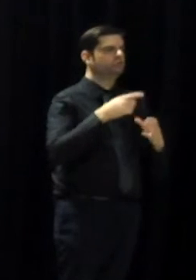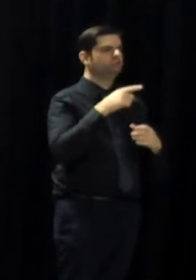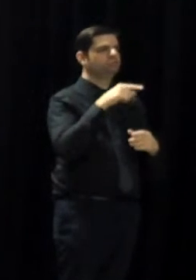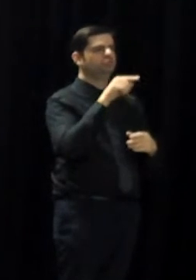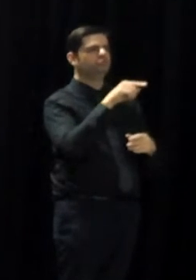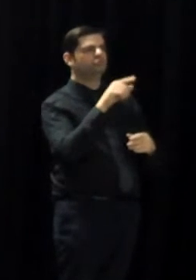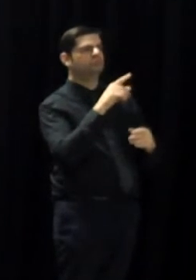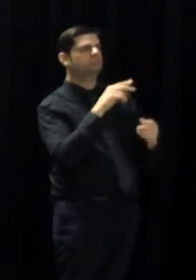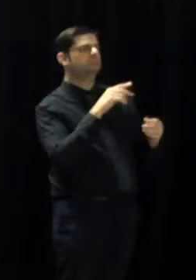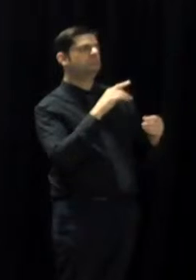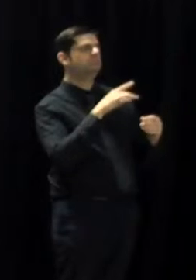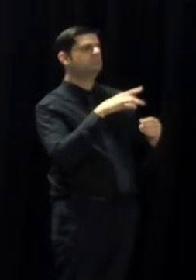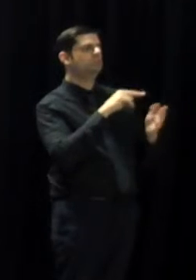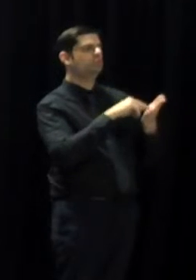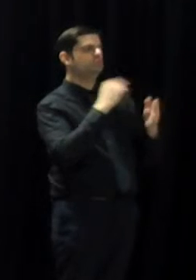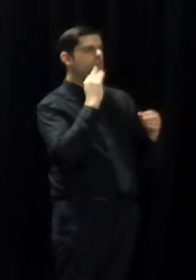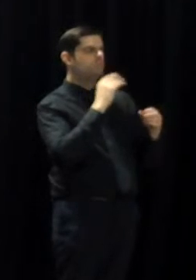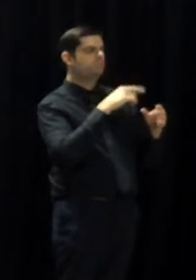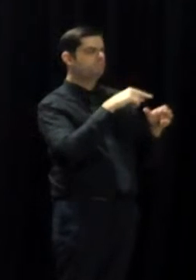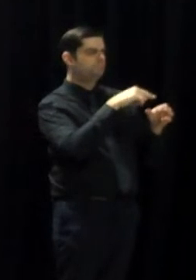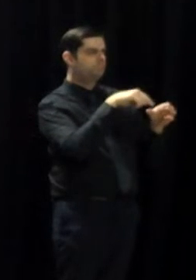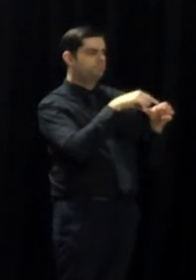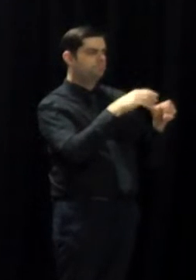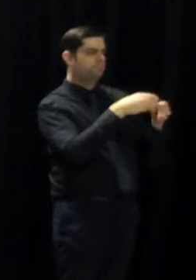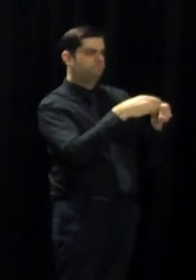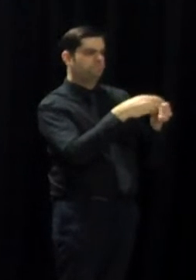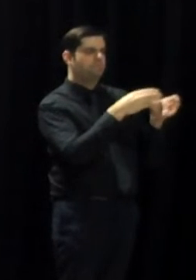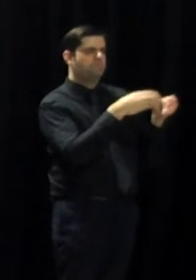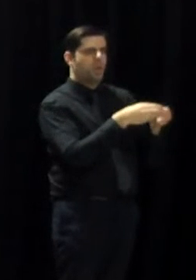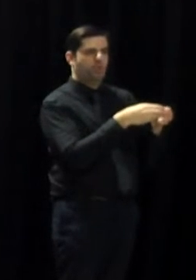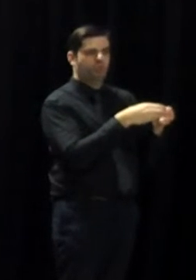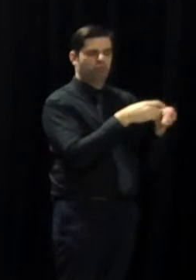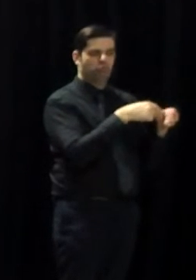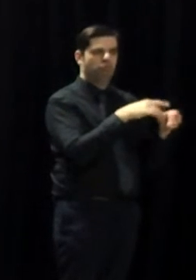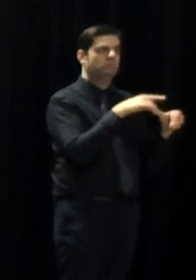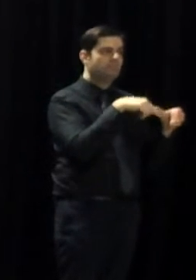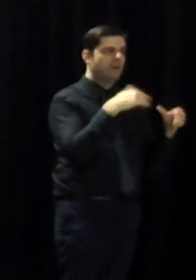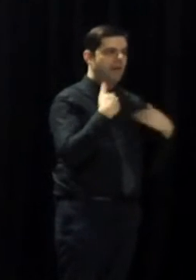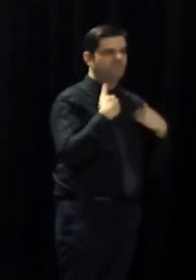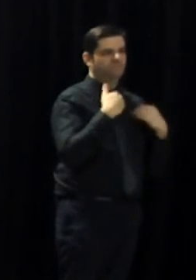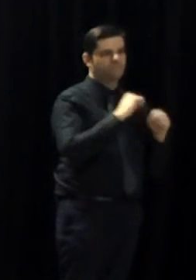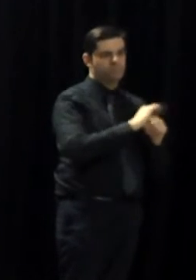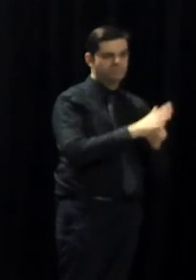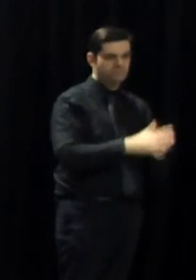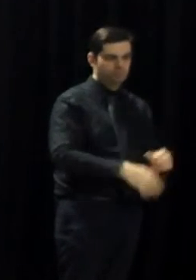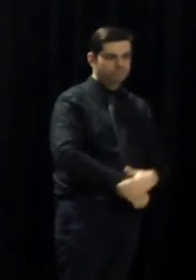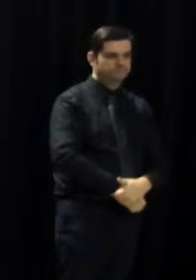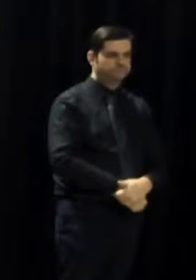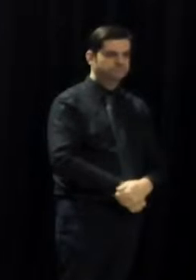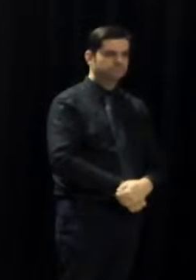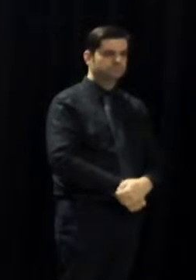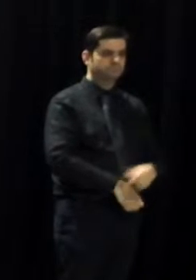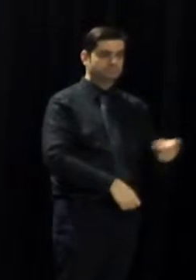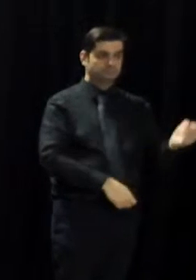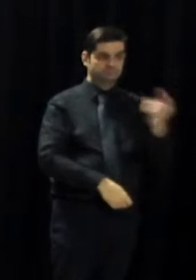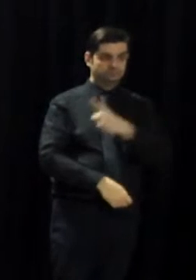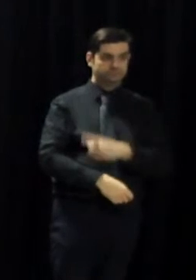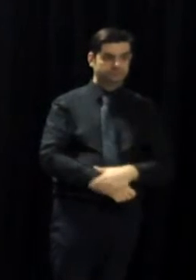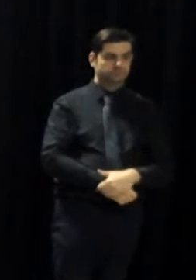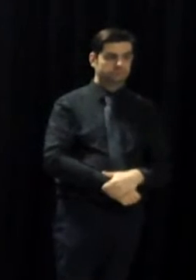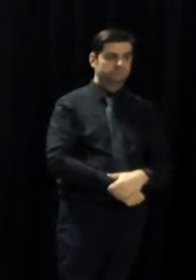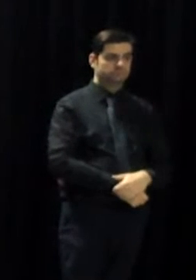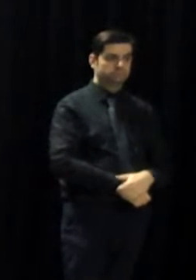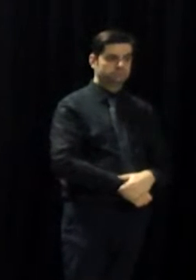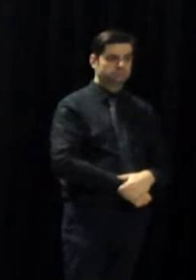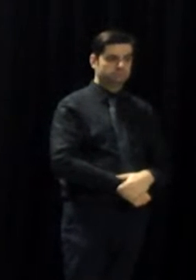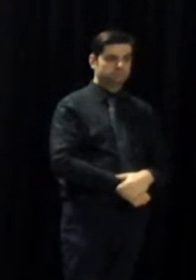It's 27 residents. Will you go back to test those residents again in a few days Yep. to make sure it doesn't? We'll go test the